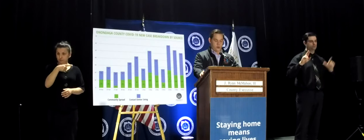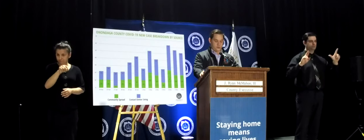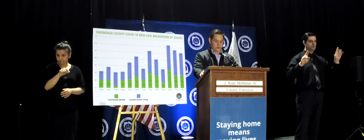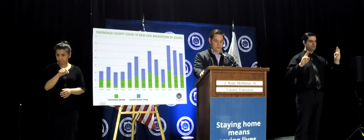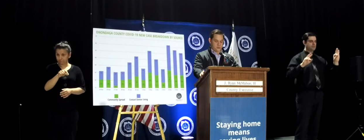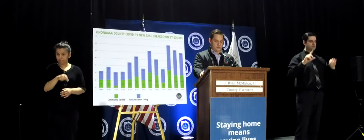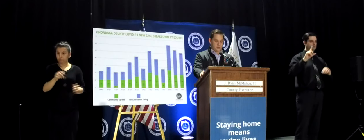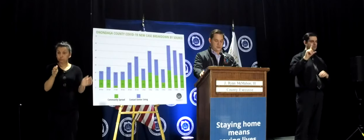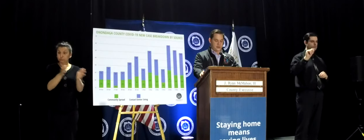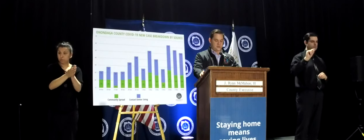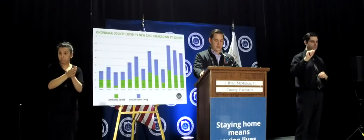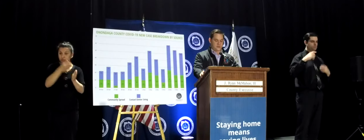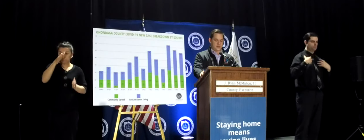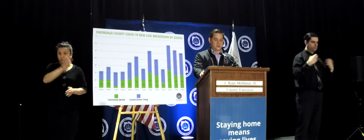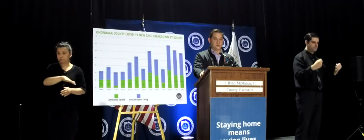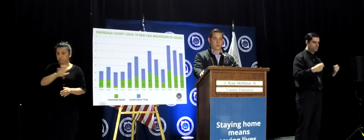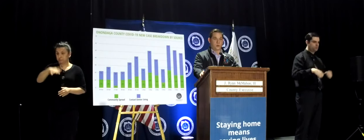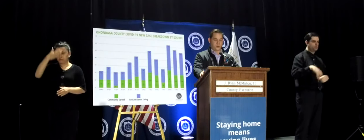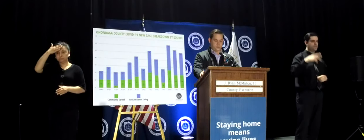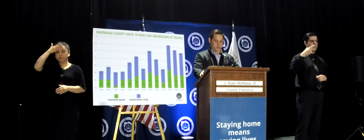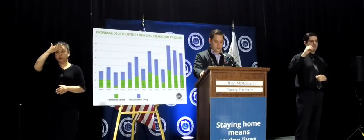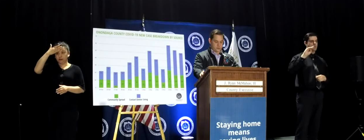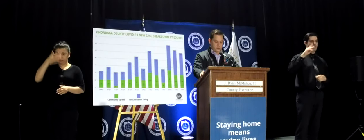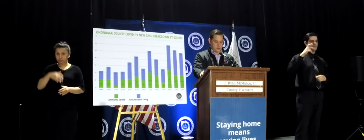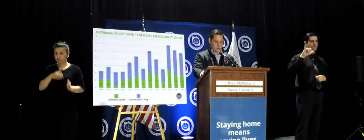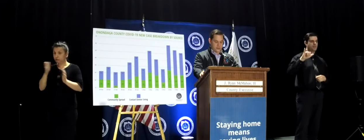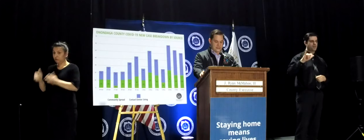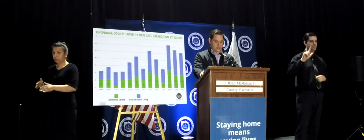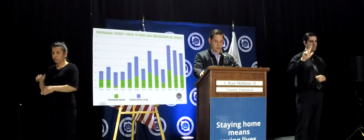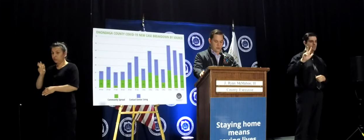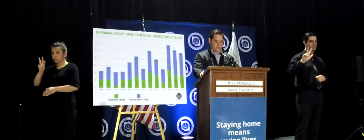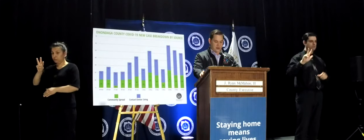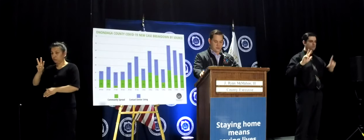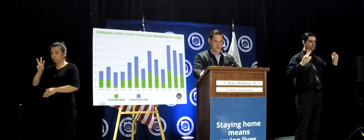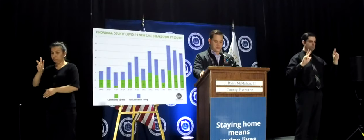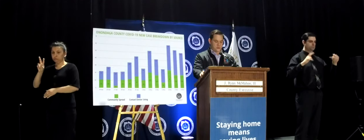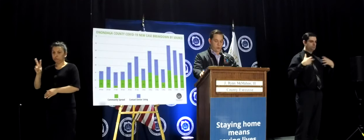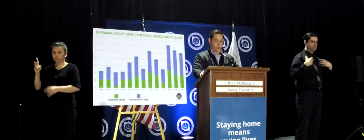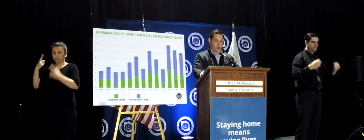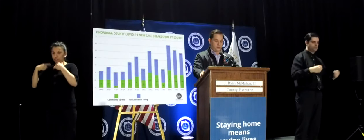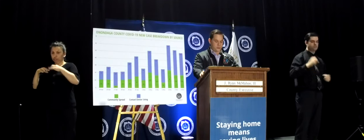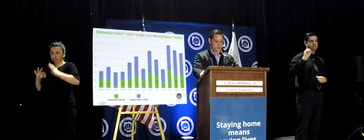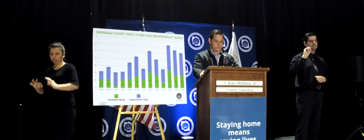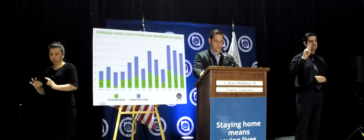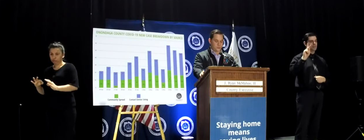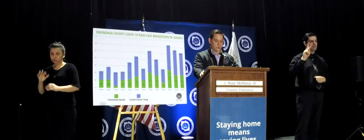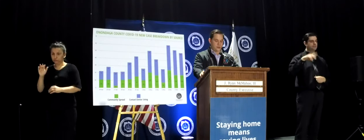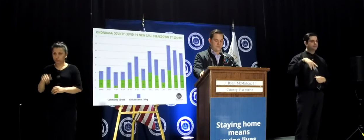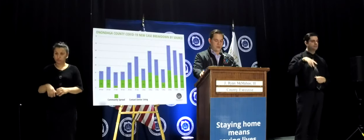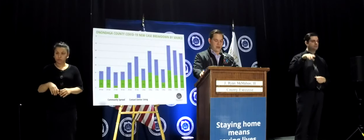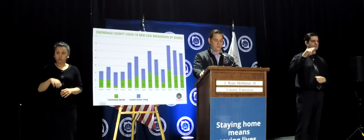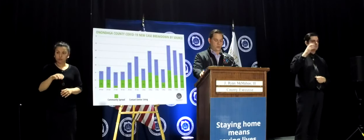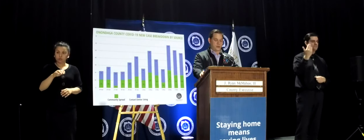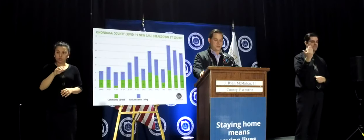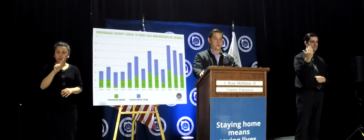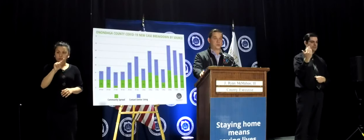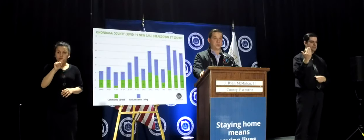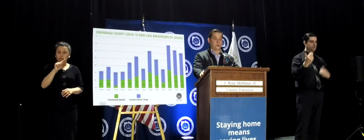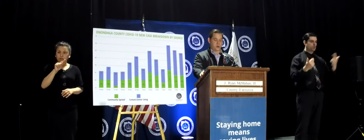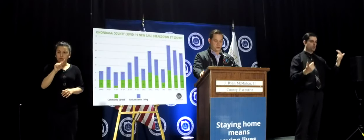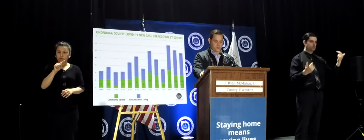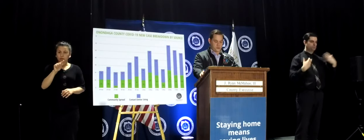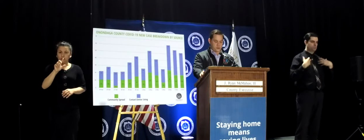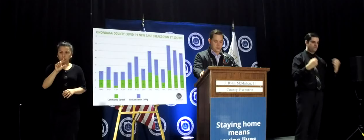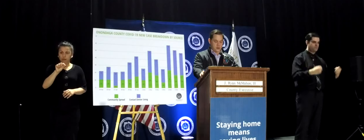4 recoveries. Marcellus, 5 cases, 4 recoveries. Atisco, 5 cases, 4 recoveries. Lafayette, 4 cases,